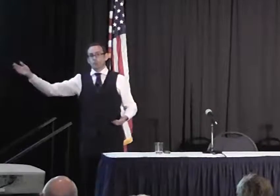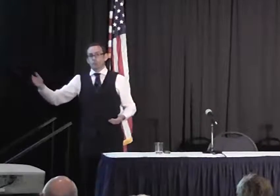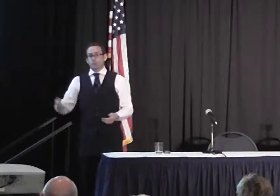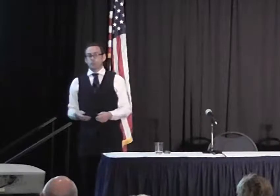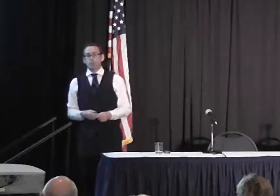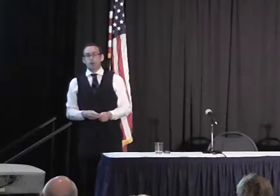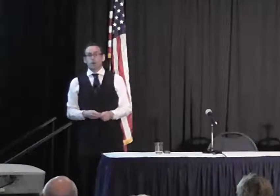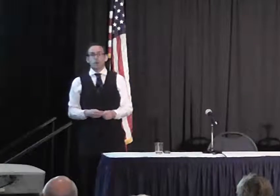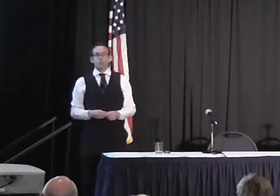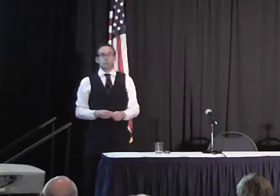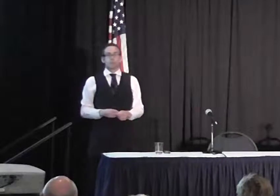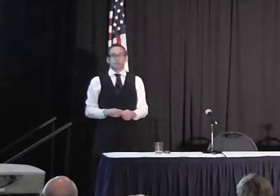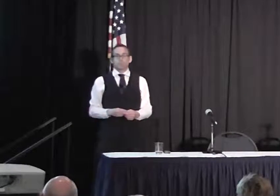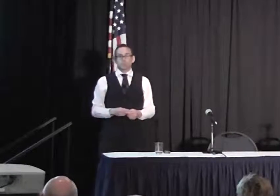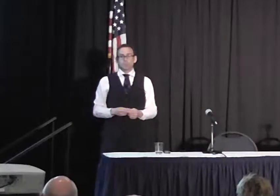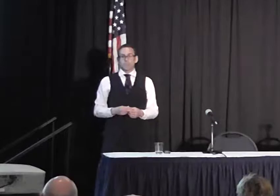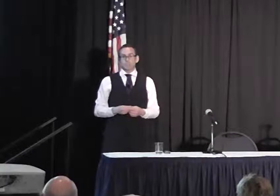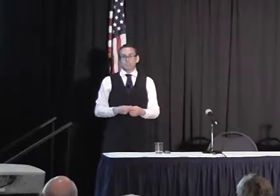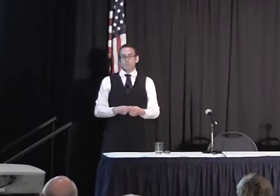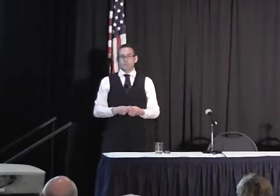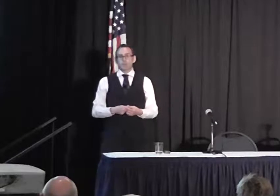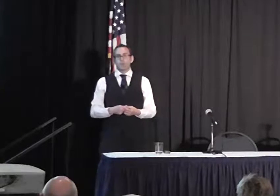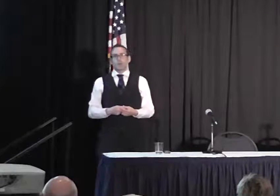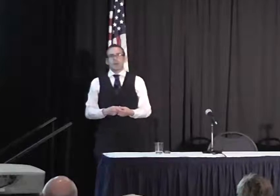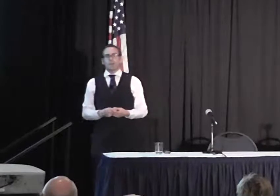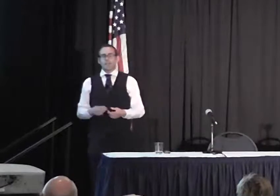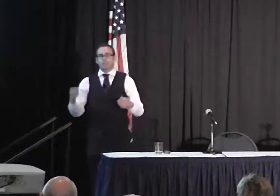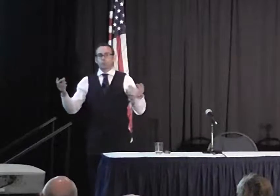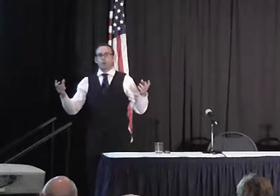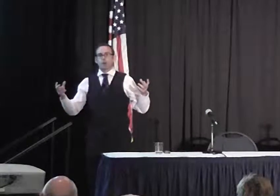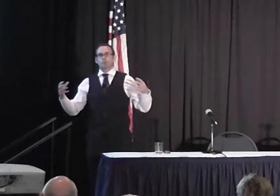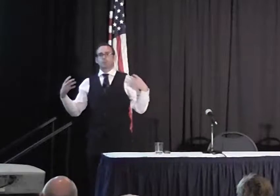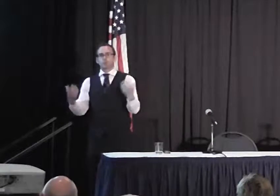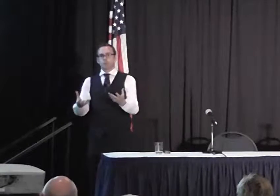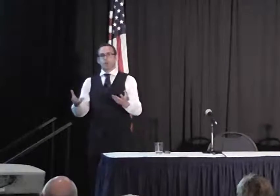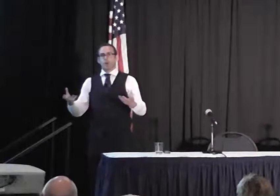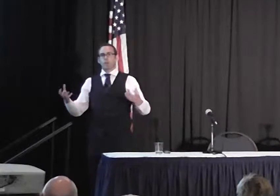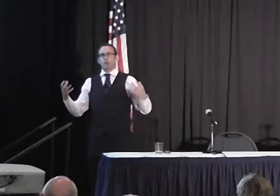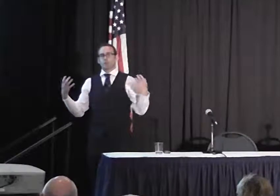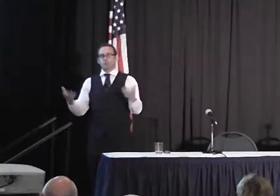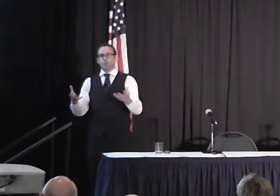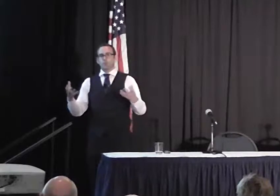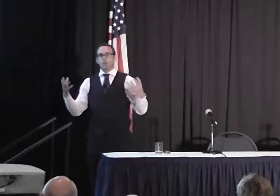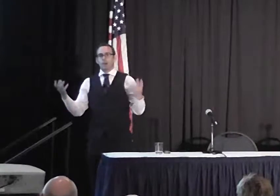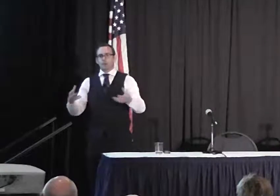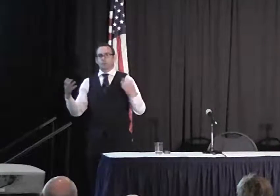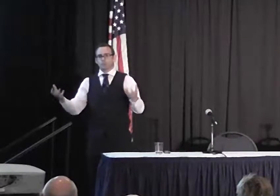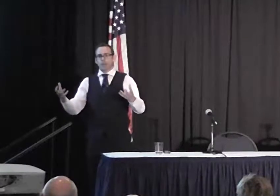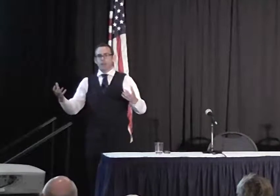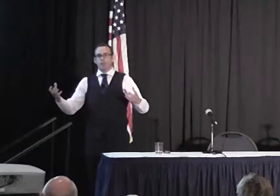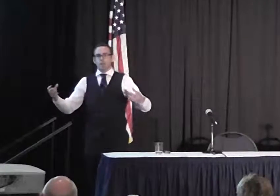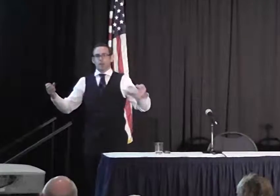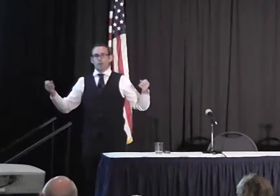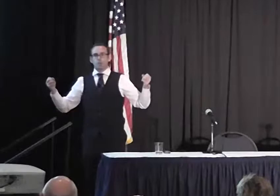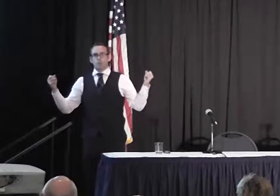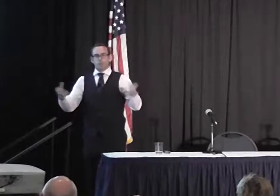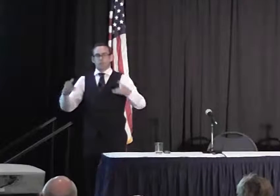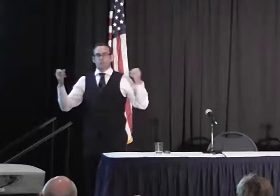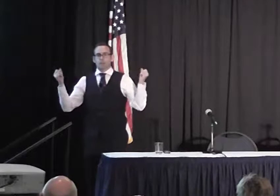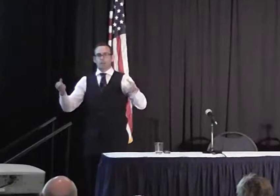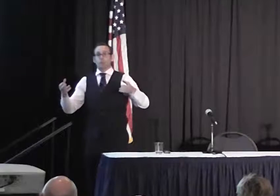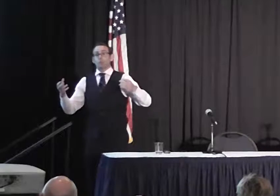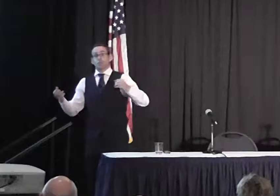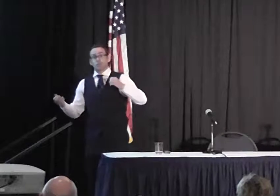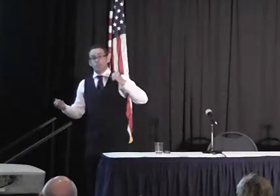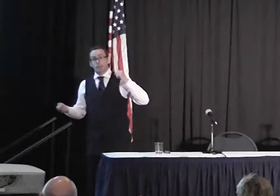for August is cheaper. And so that's what you're seeing instead. So yes, we are sort of oversupplied by this 2 million barrels a day. It's